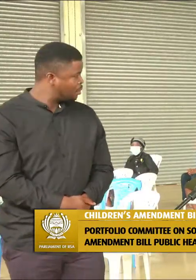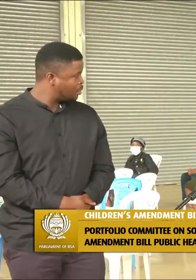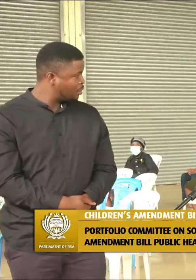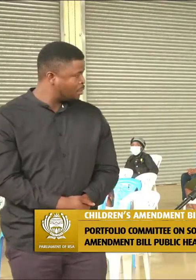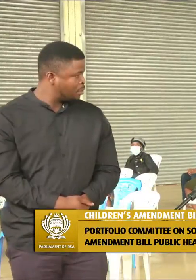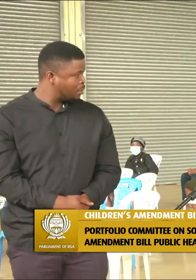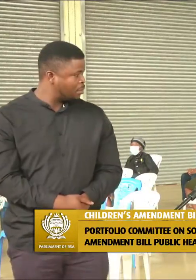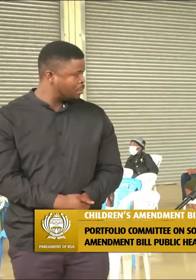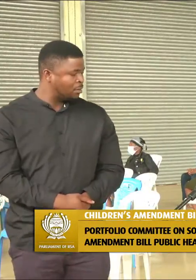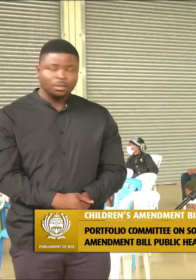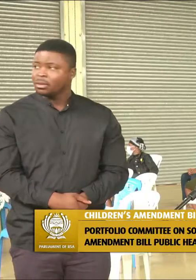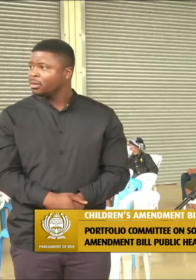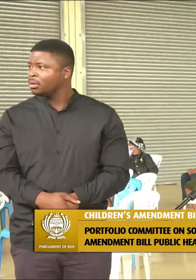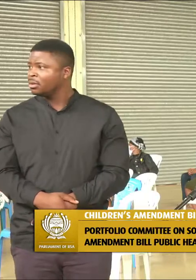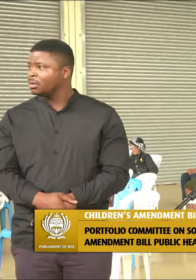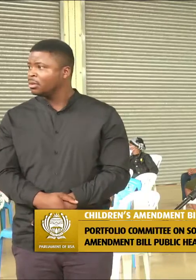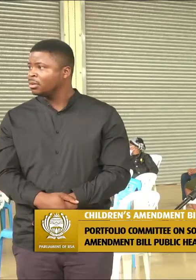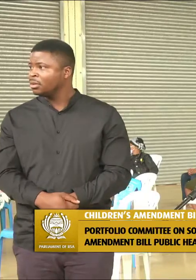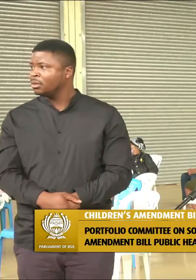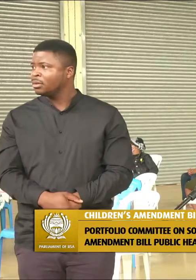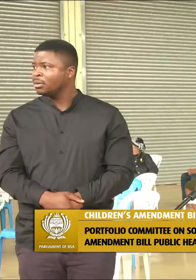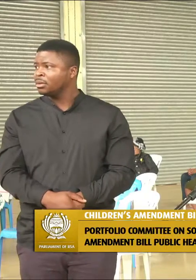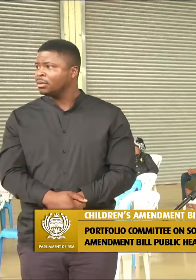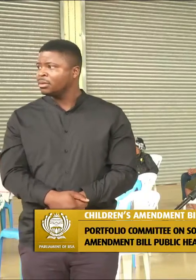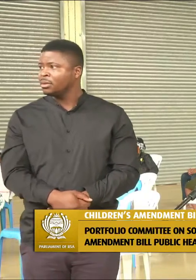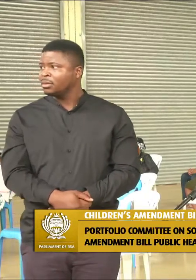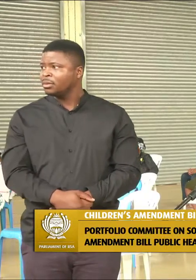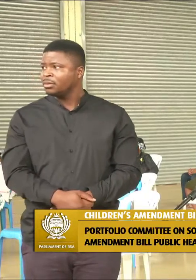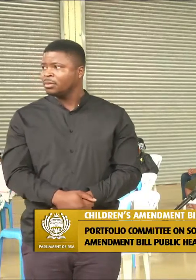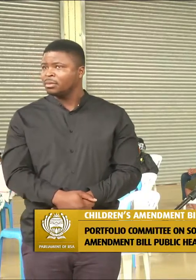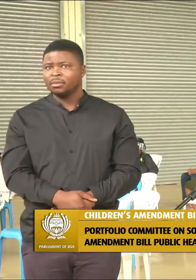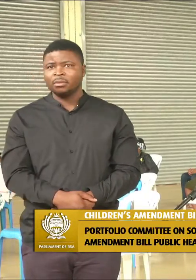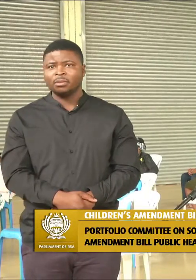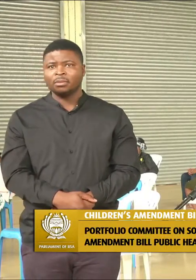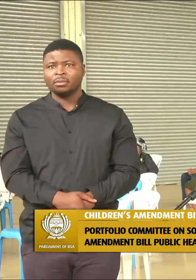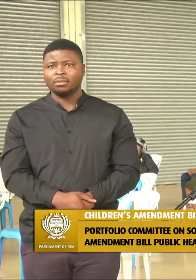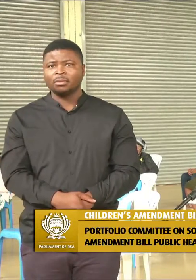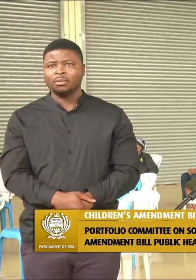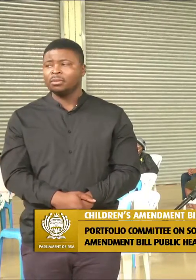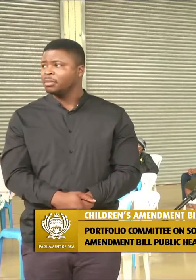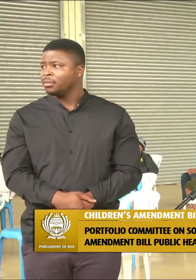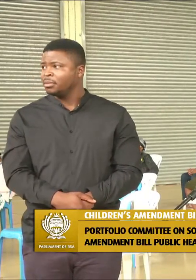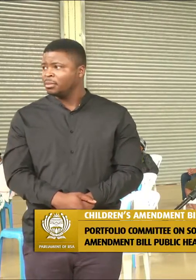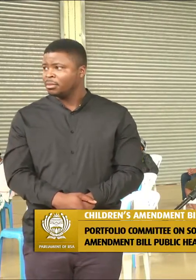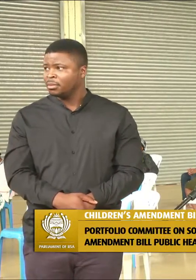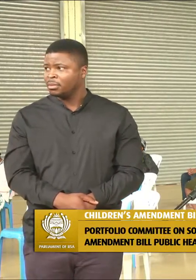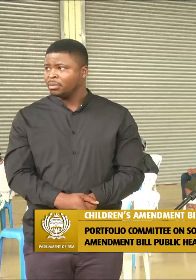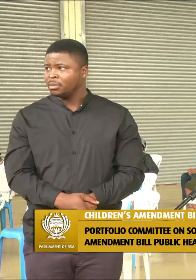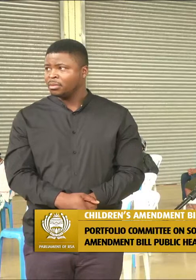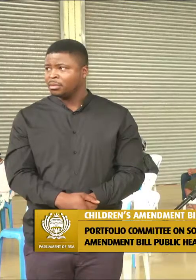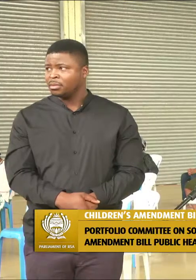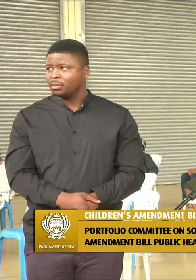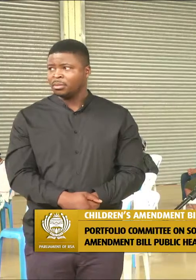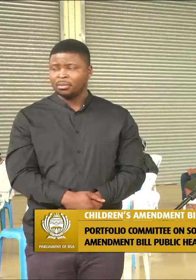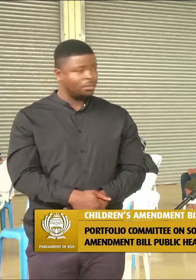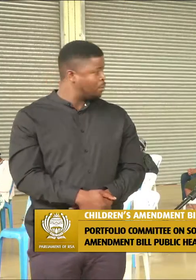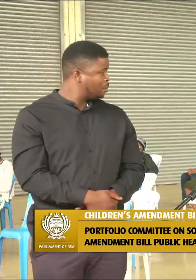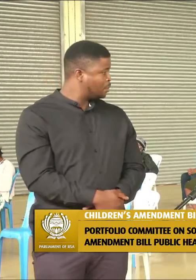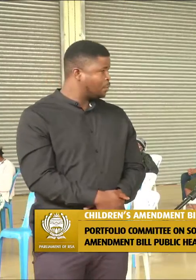are blocking the view. People who are behind you, we can't see them, they can't see us. The sign language